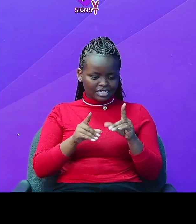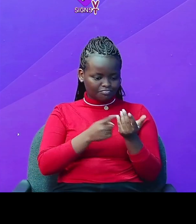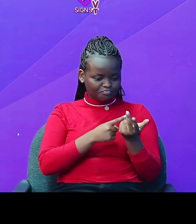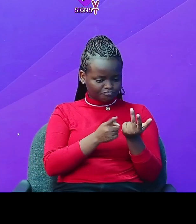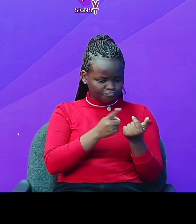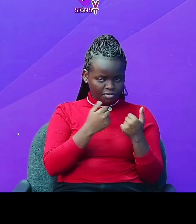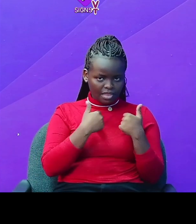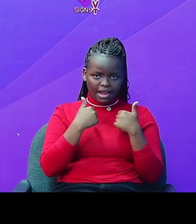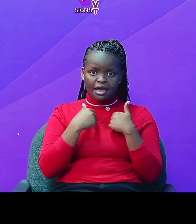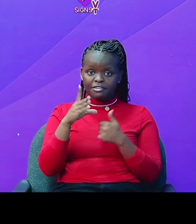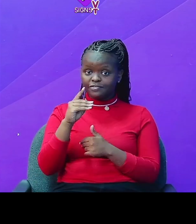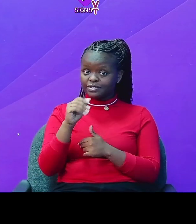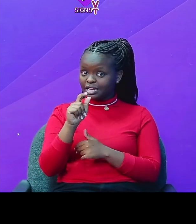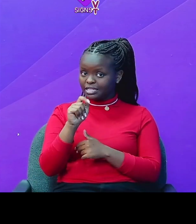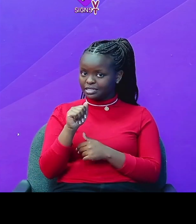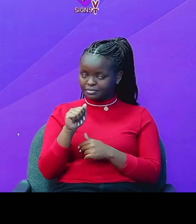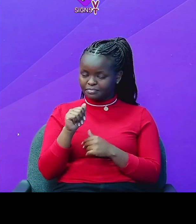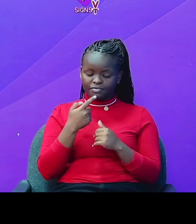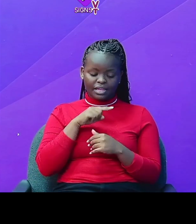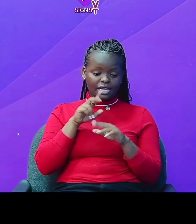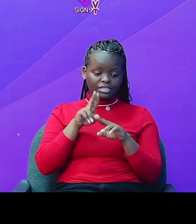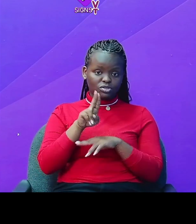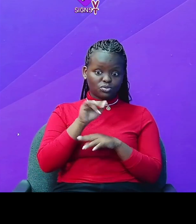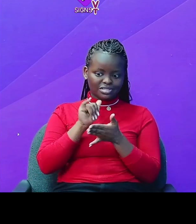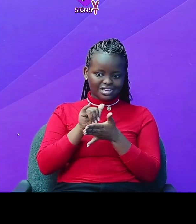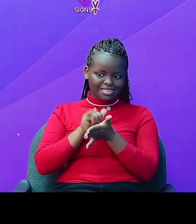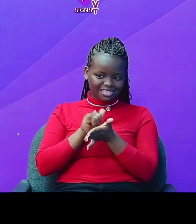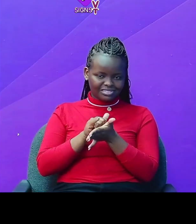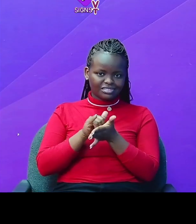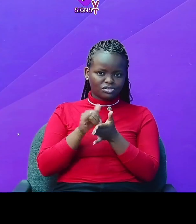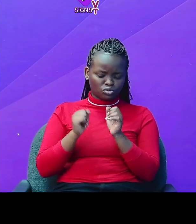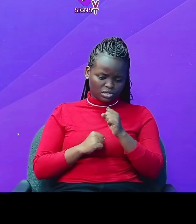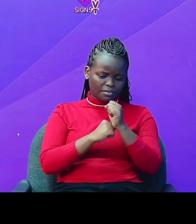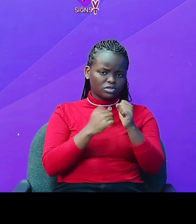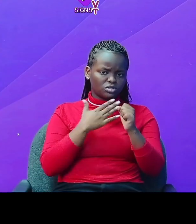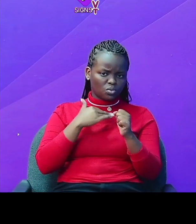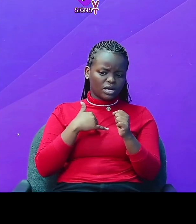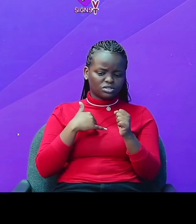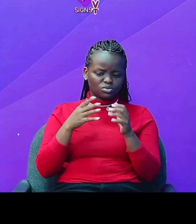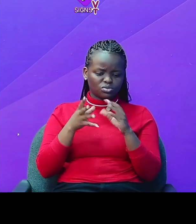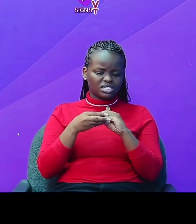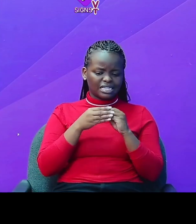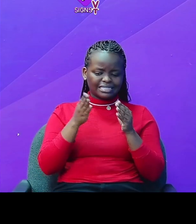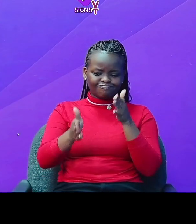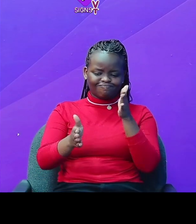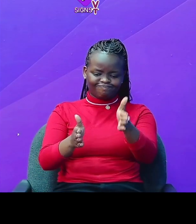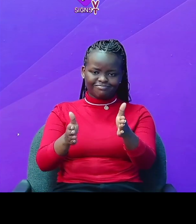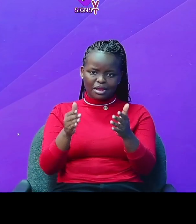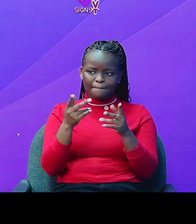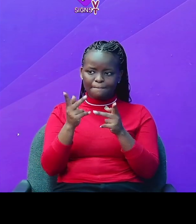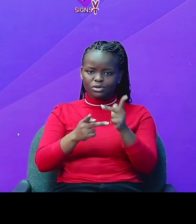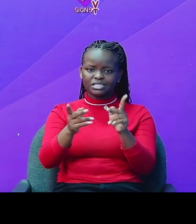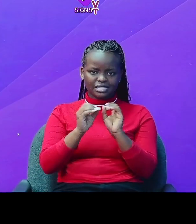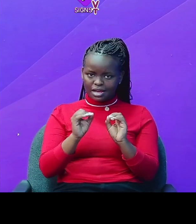So we then actually use that data to support, because we don't want to create a parallel process. We believe that we need to